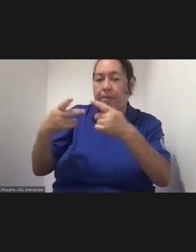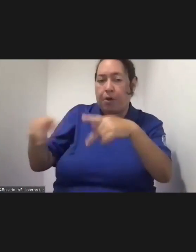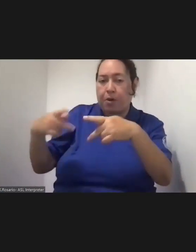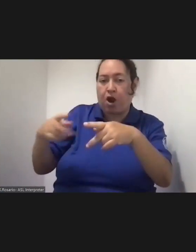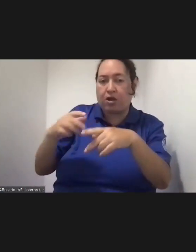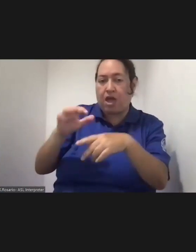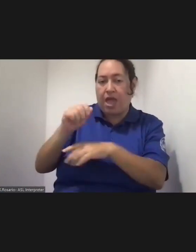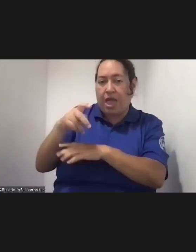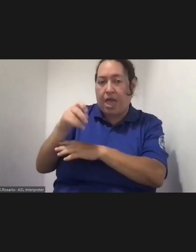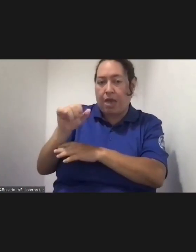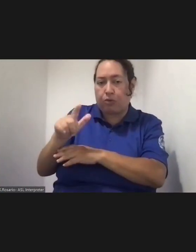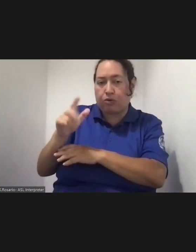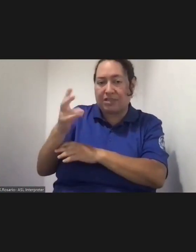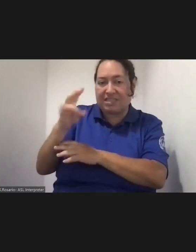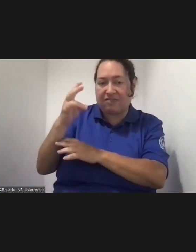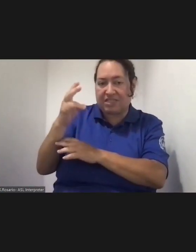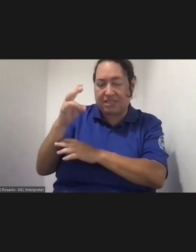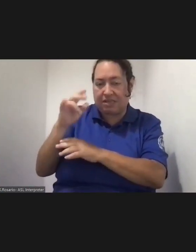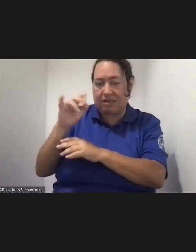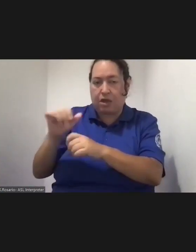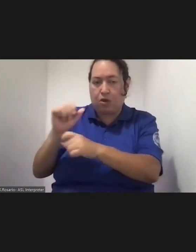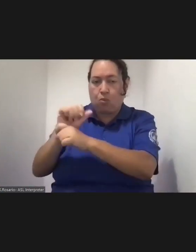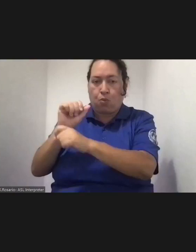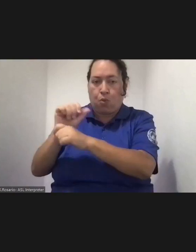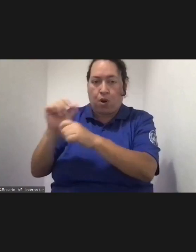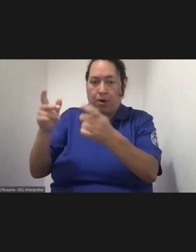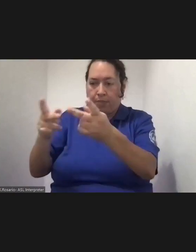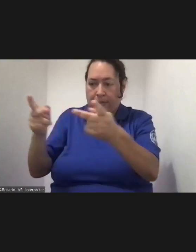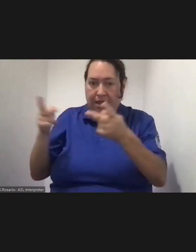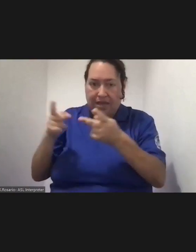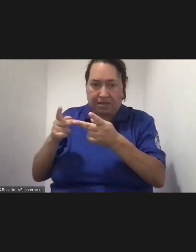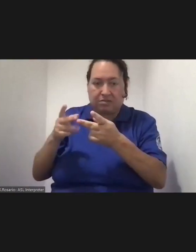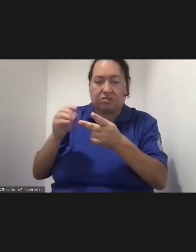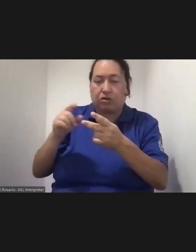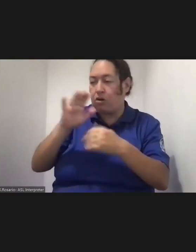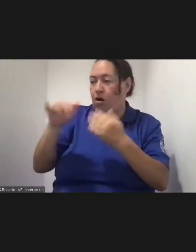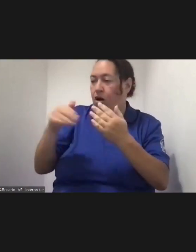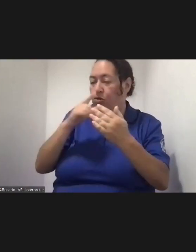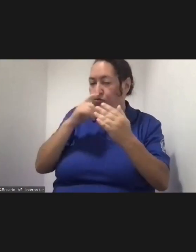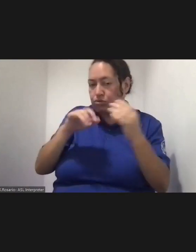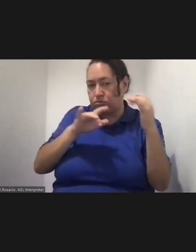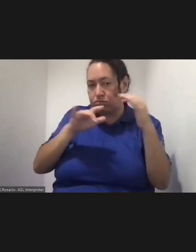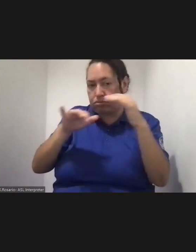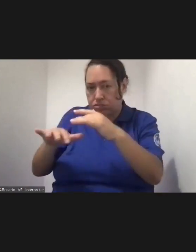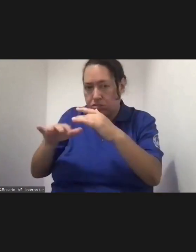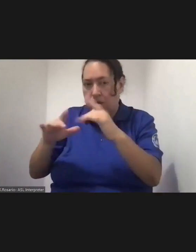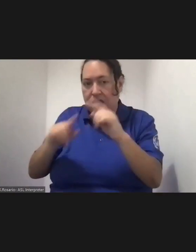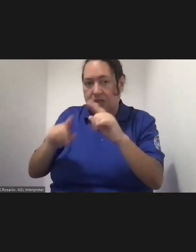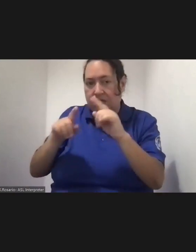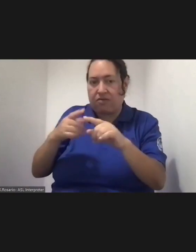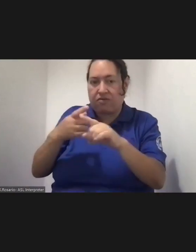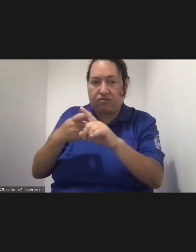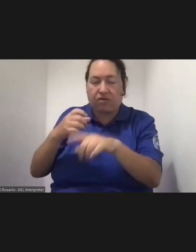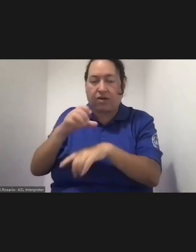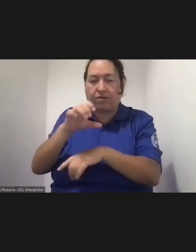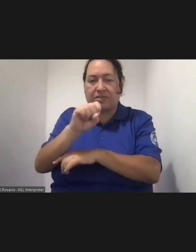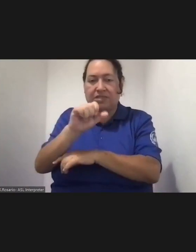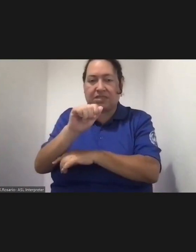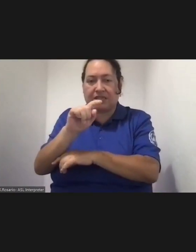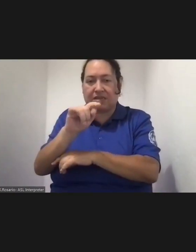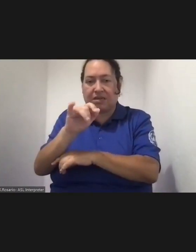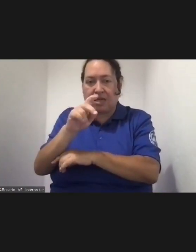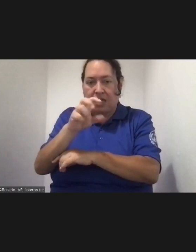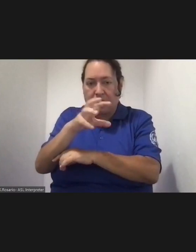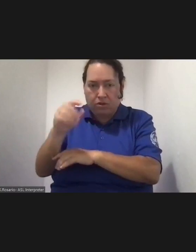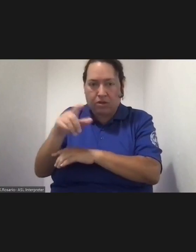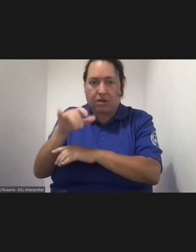and this involves now a workplace of those who attended the event. The recent Subaki Hotel reports of positives. The